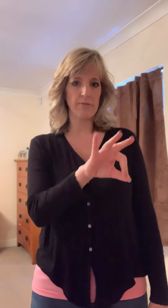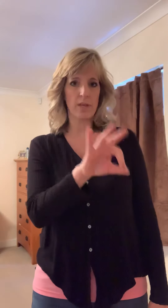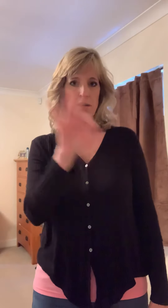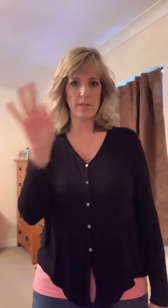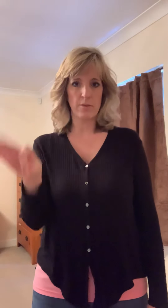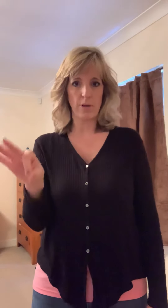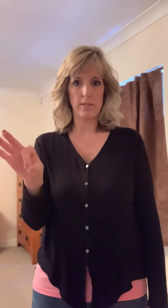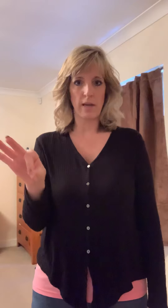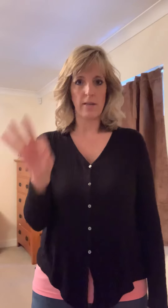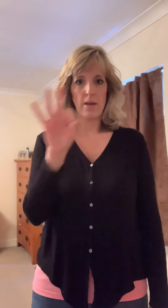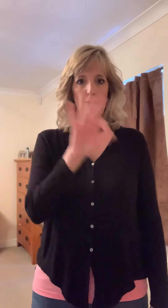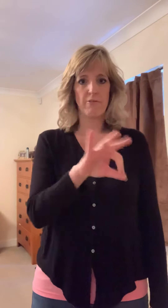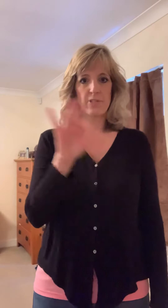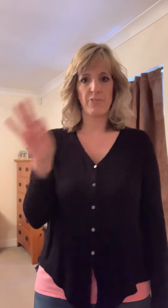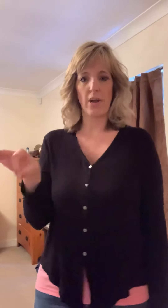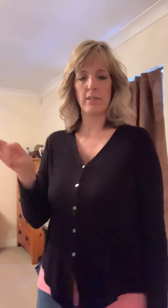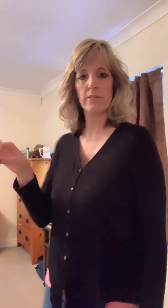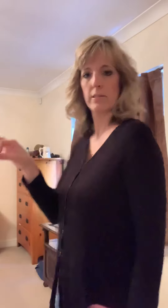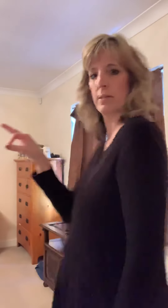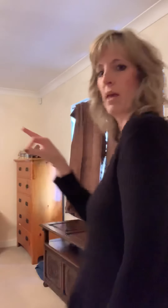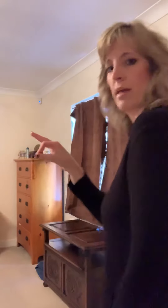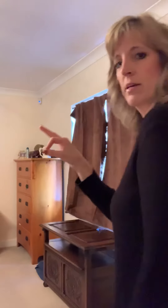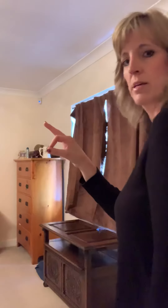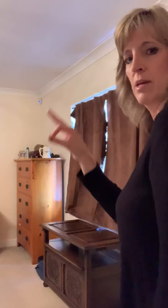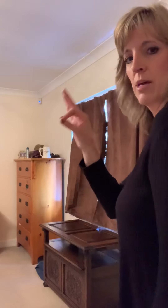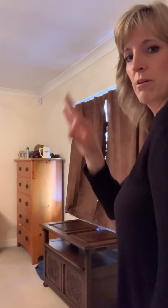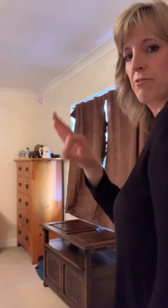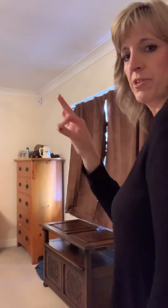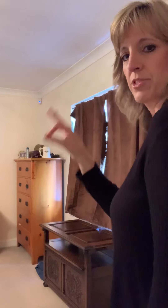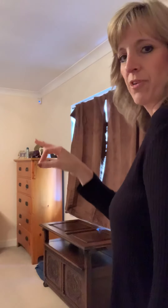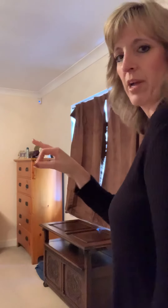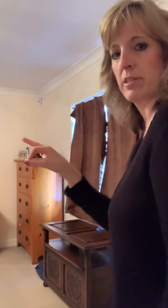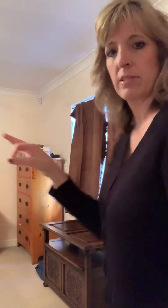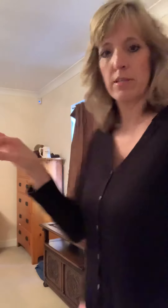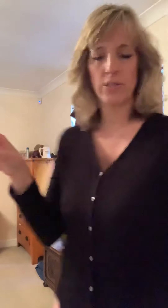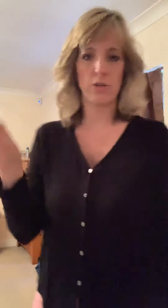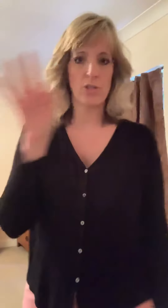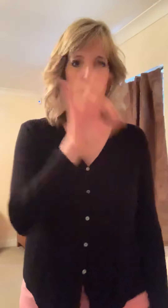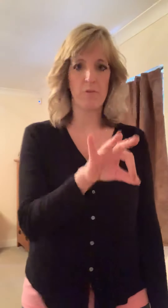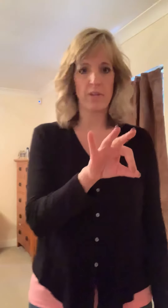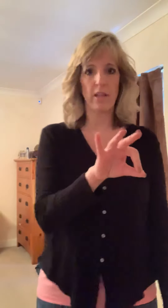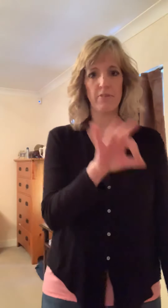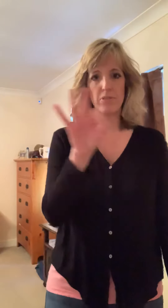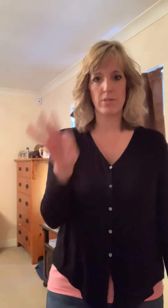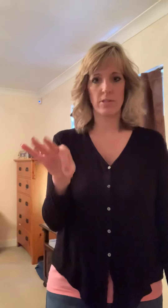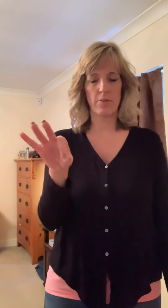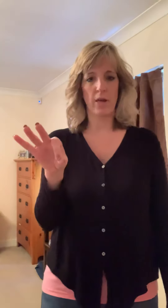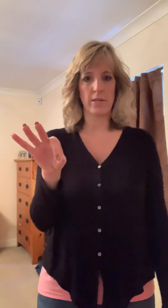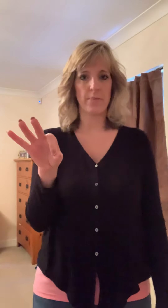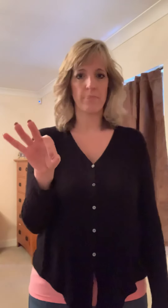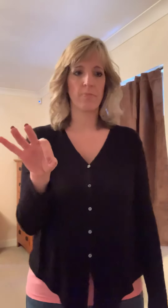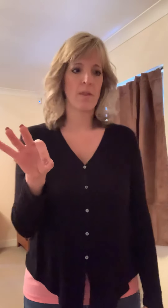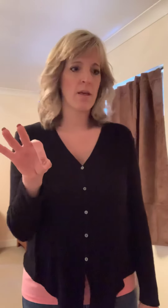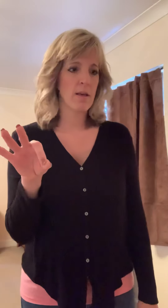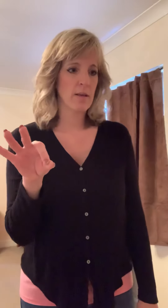side to the right side. French fries, okay? French fries. So you just move it left to right.